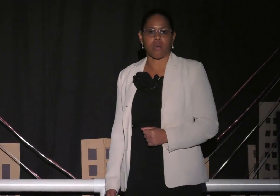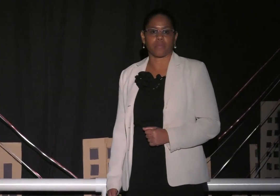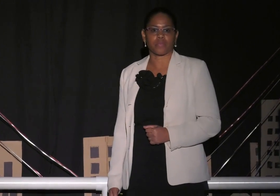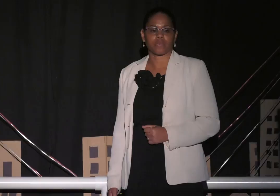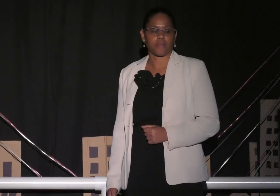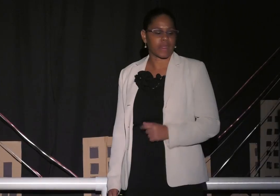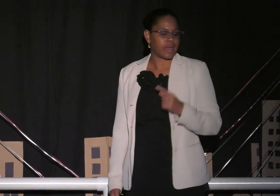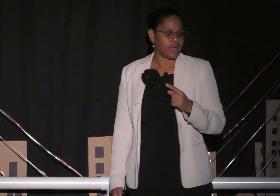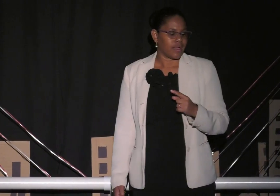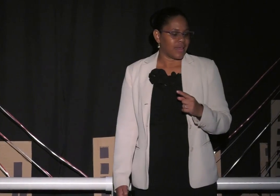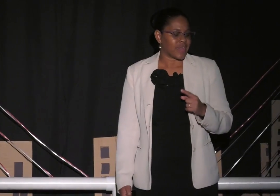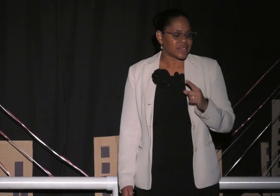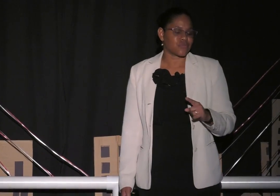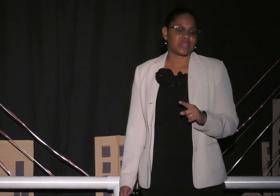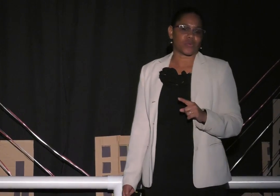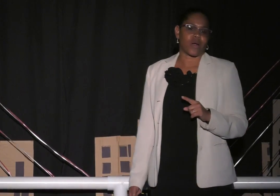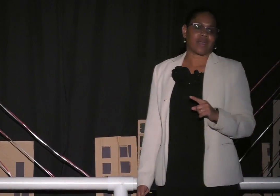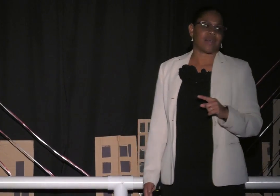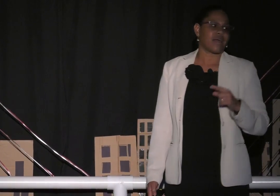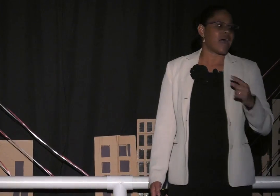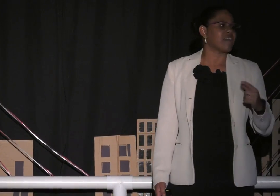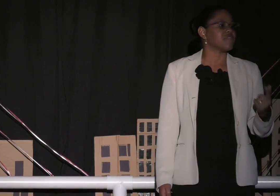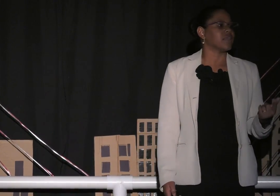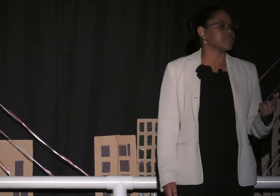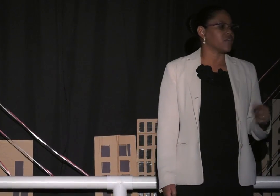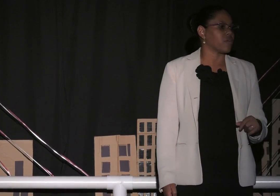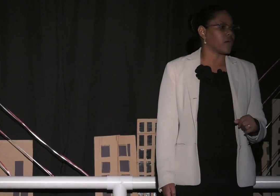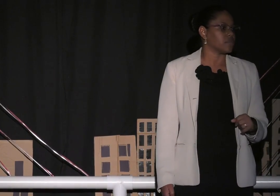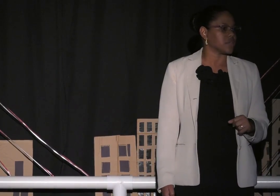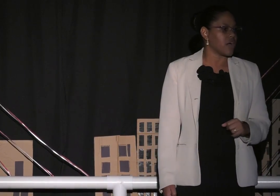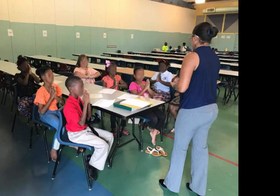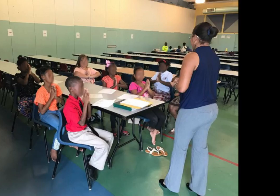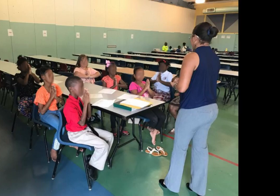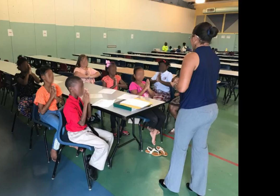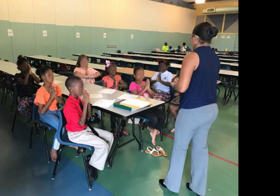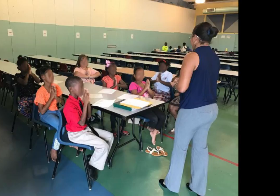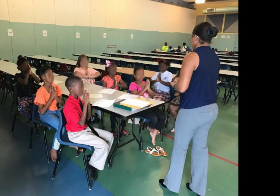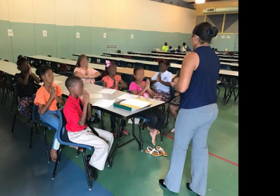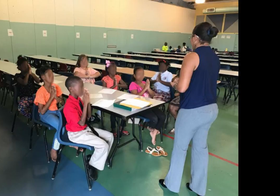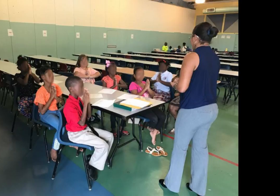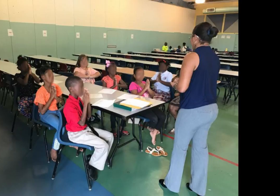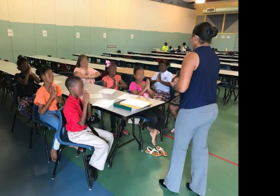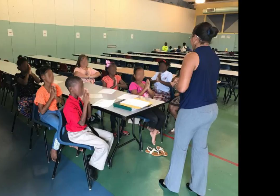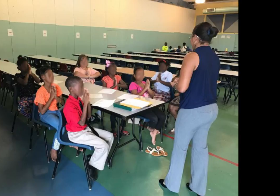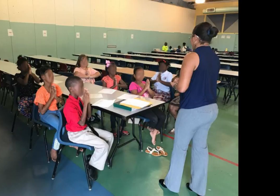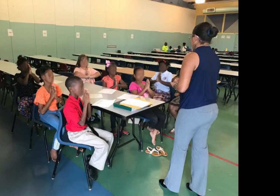come. That's the reason why I volunteer at the YMCA after school program to teach sign language to young